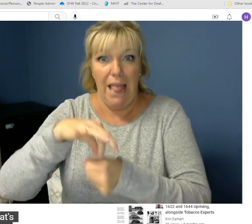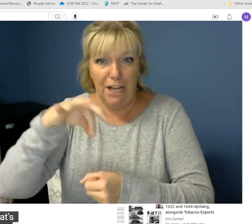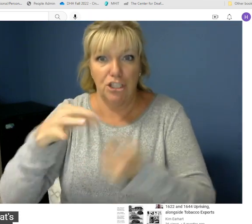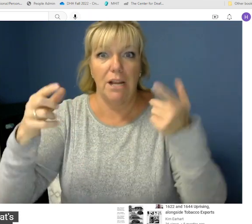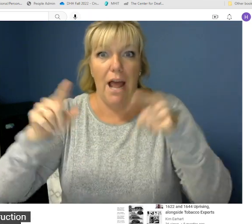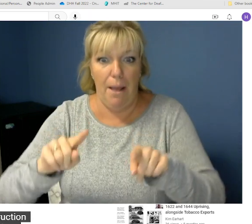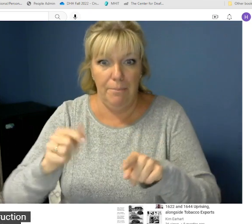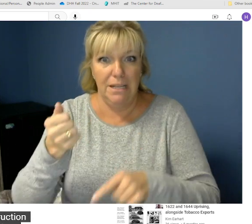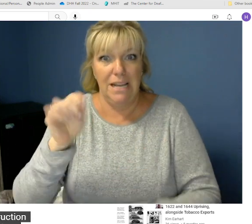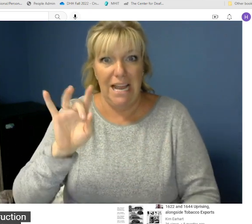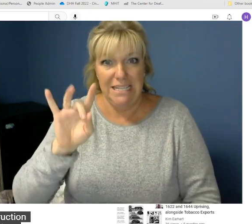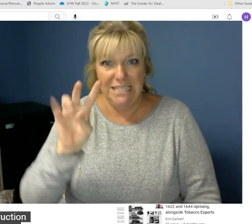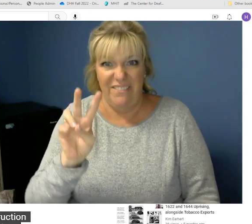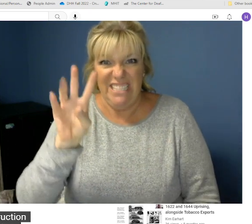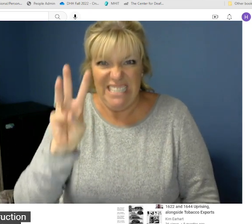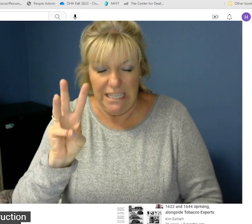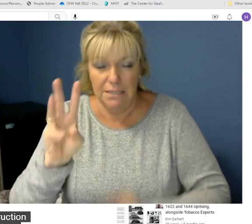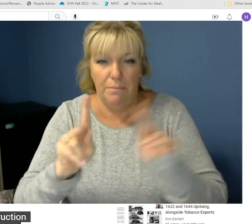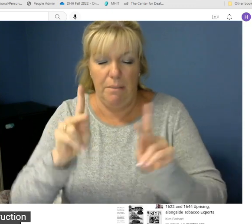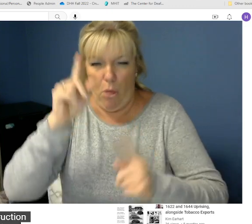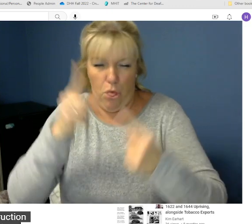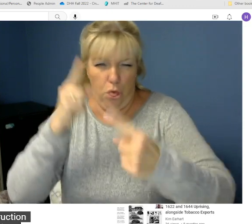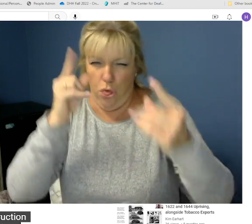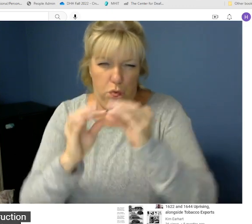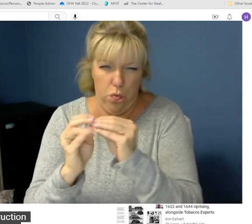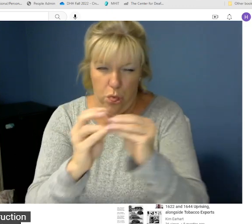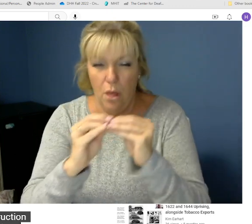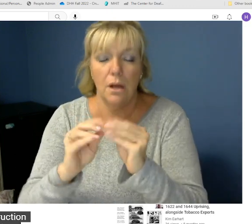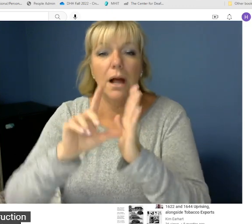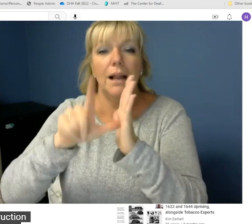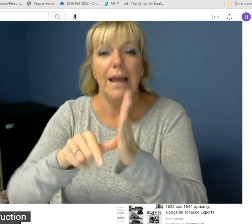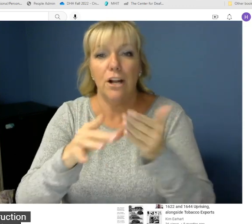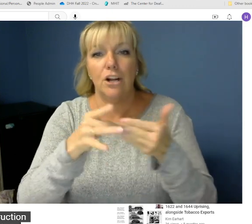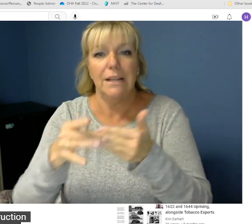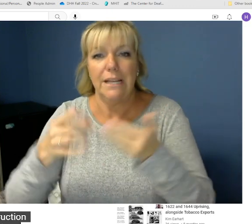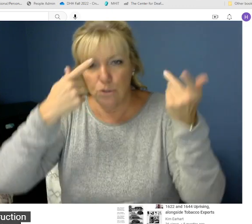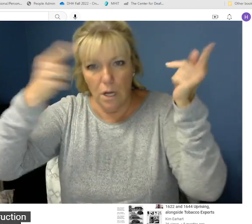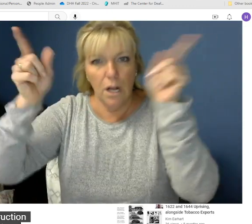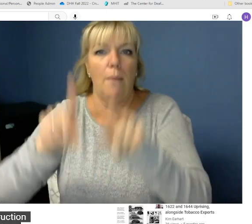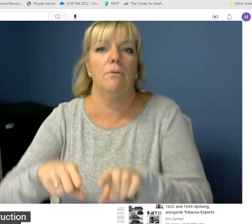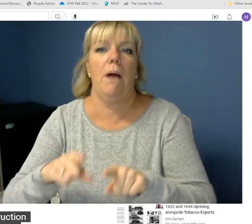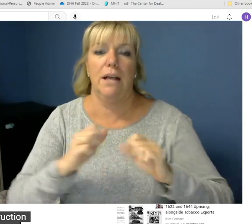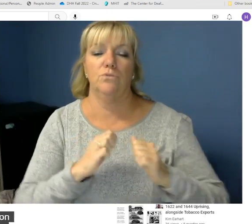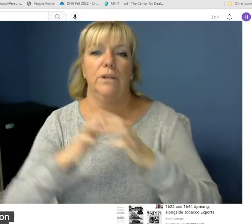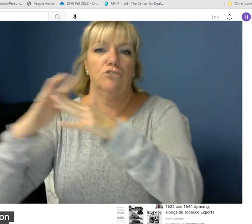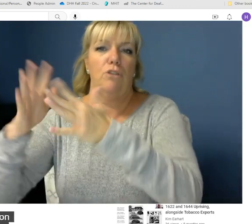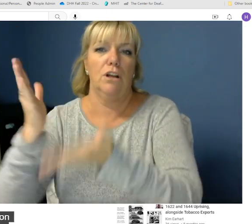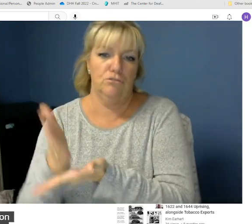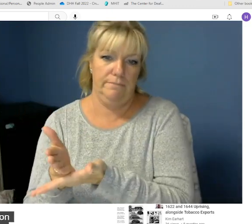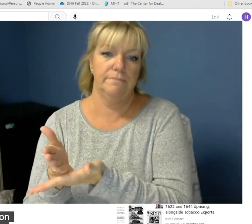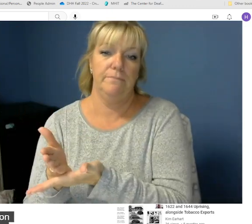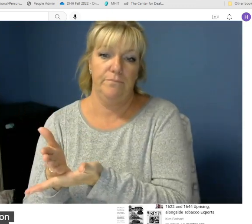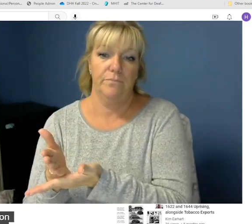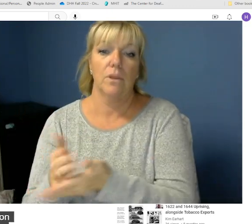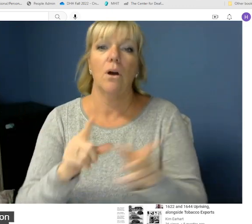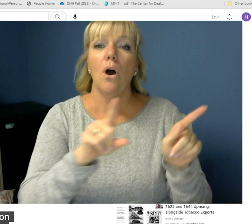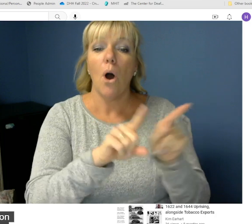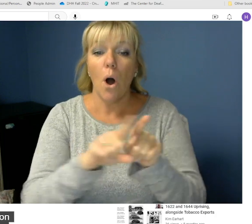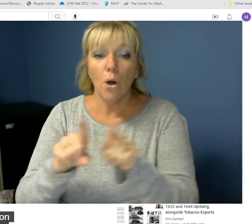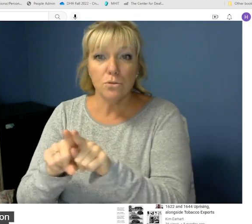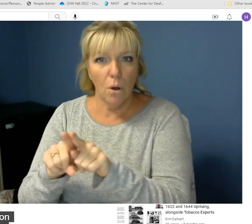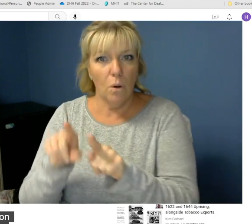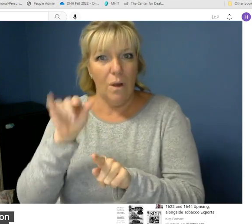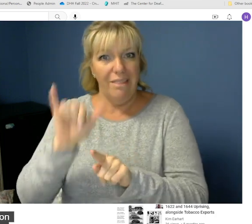then that will lead to a compromise that will ultimately end Reconstruction. And then what we're going to do is we're going to look at the ways in which Reconstruction